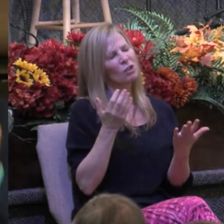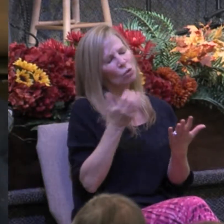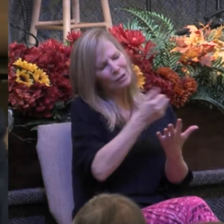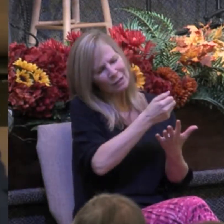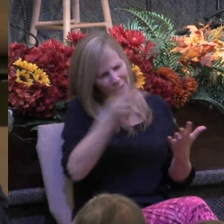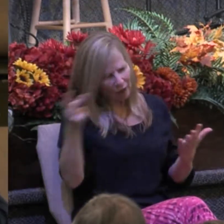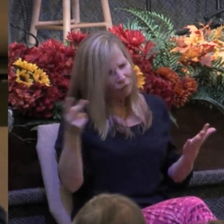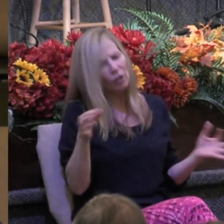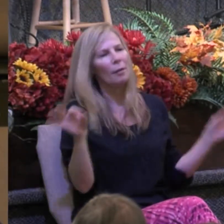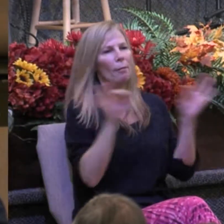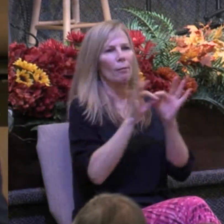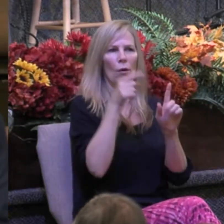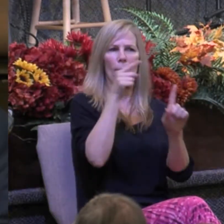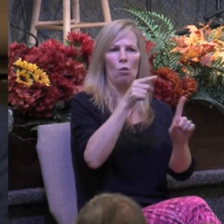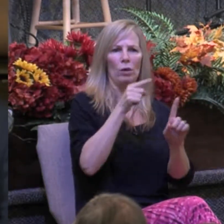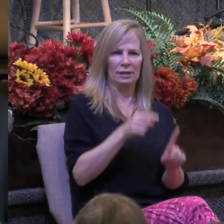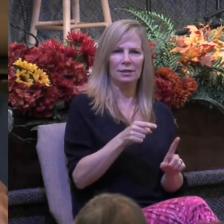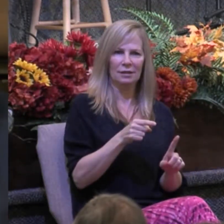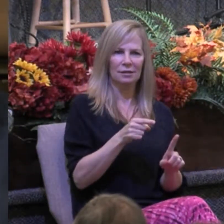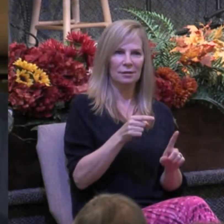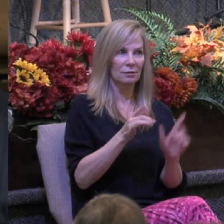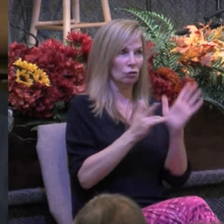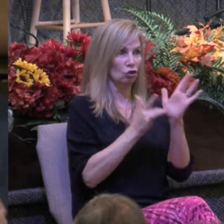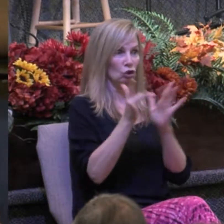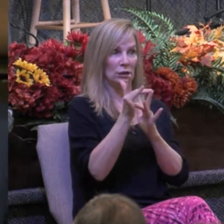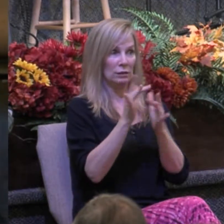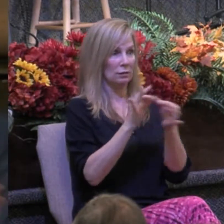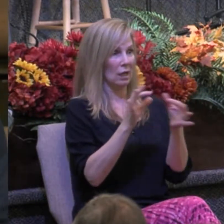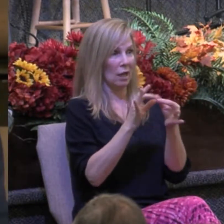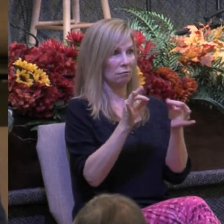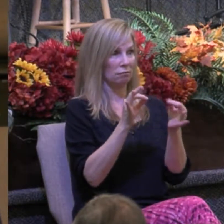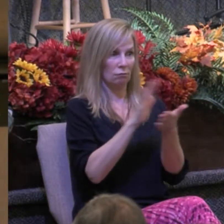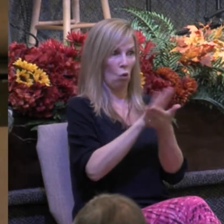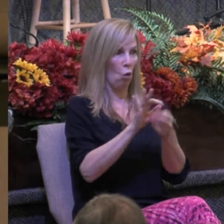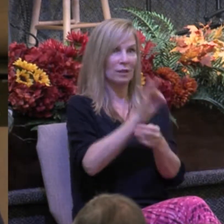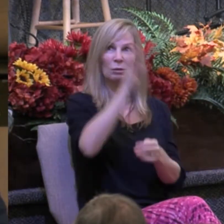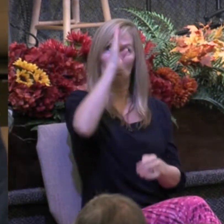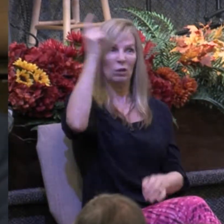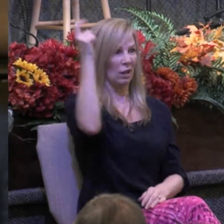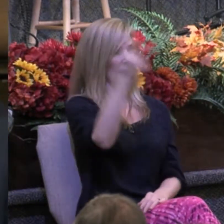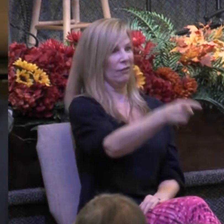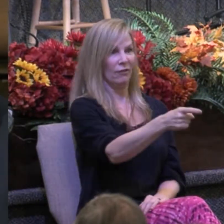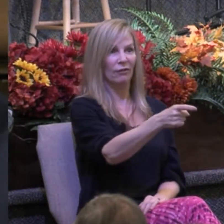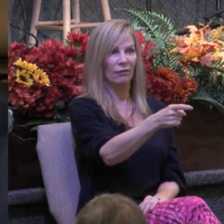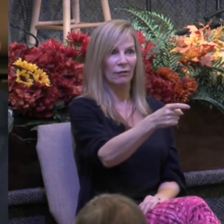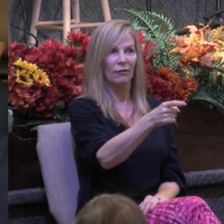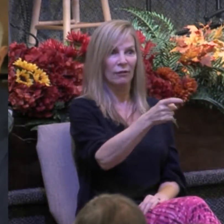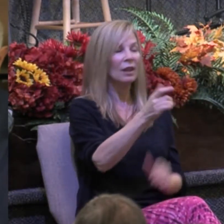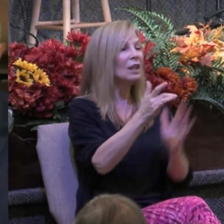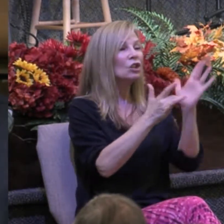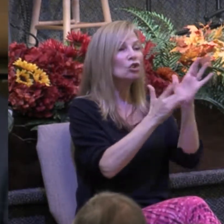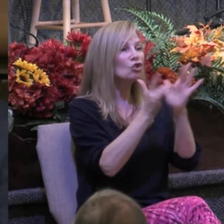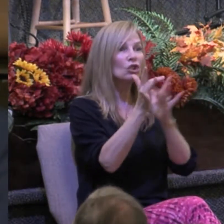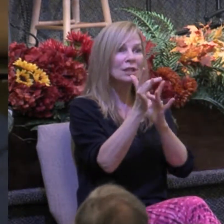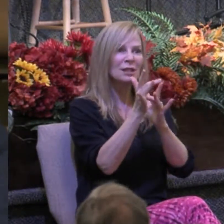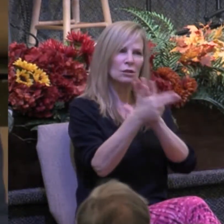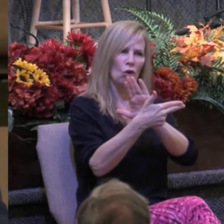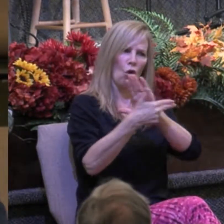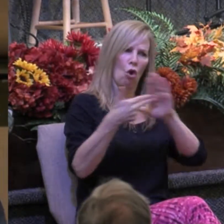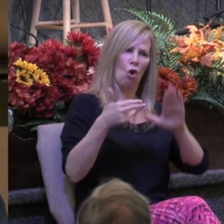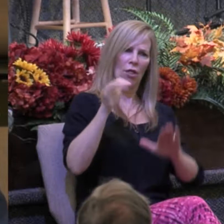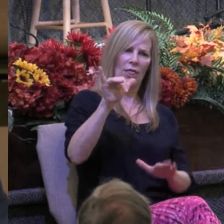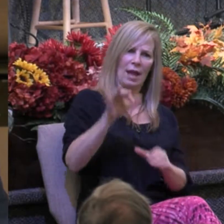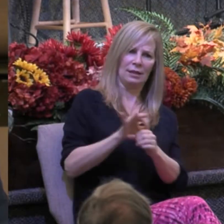you to notice that Jesus makes in stating that the Holy Spirit would be given to them. First of all, Jesus referred to the Spirit as